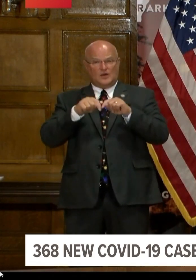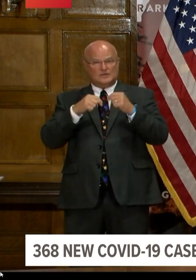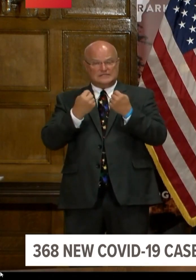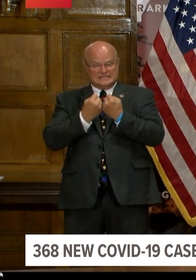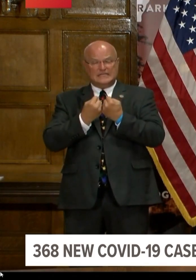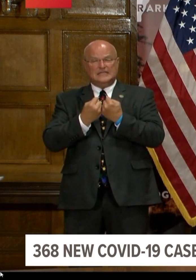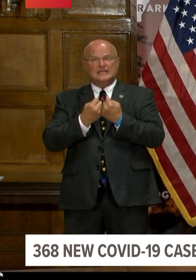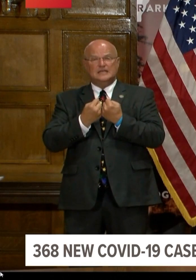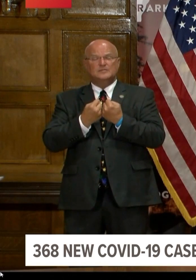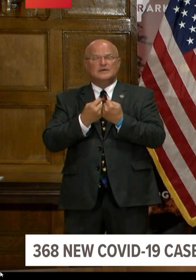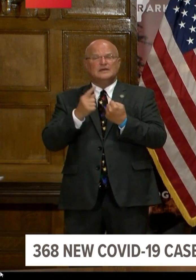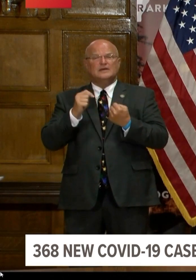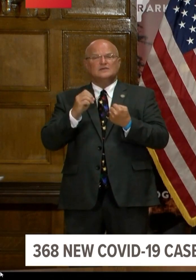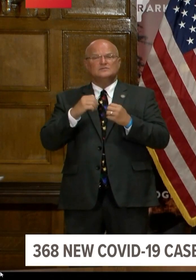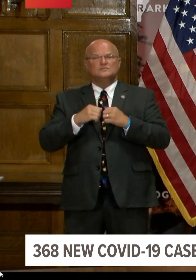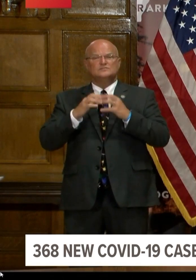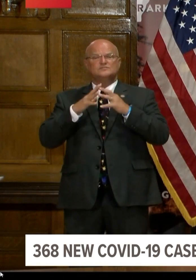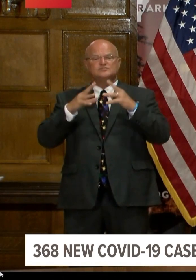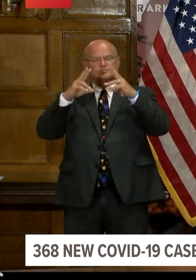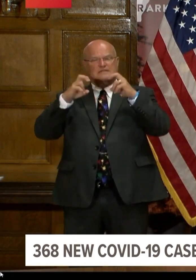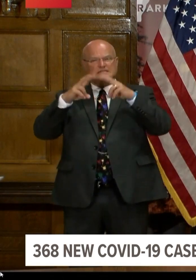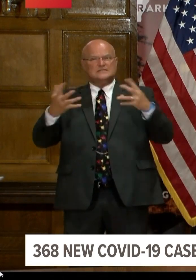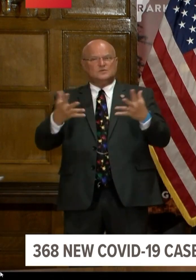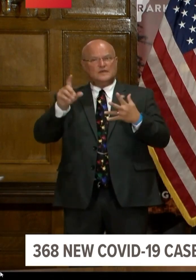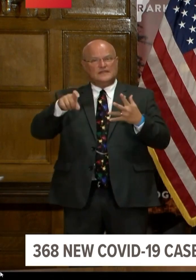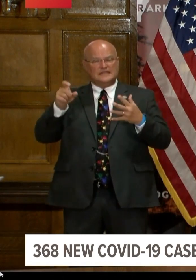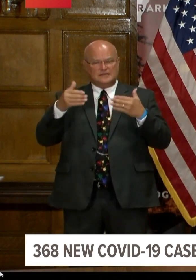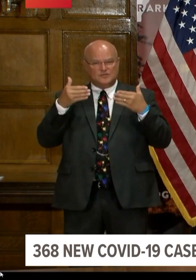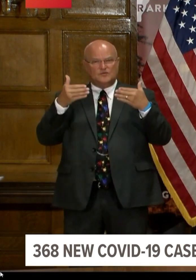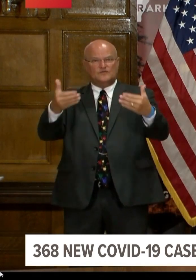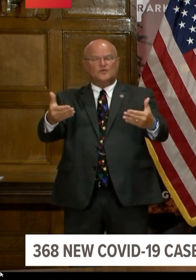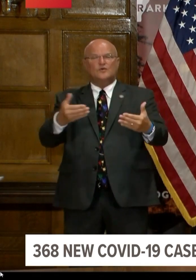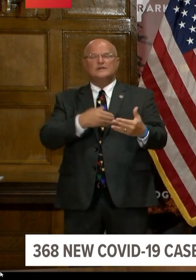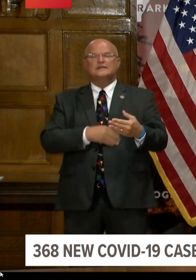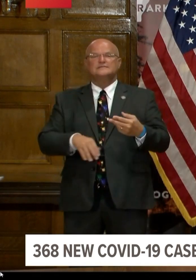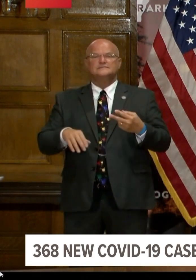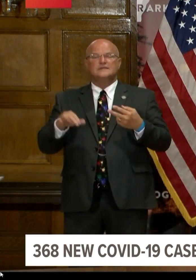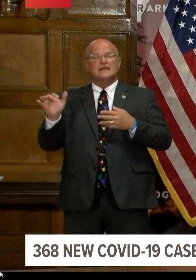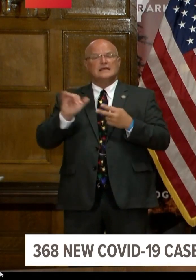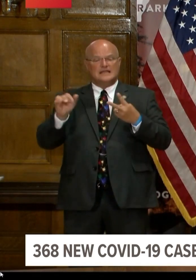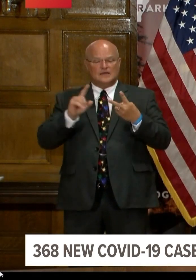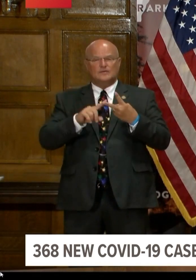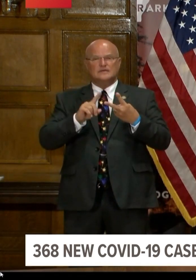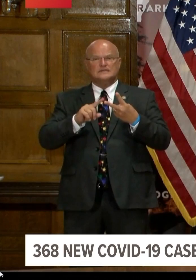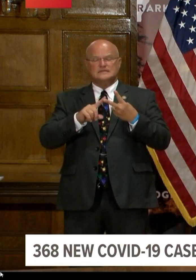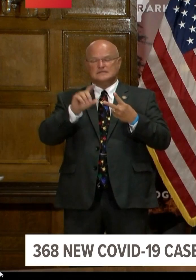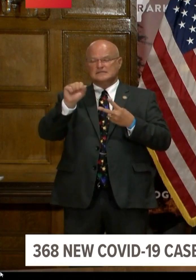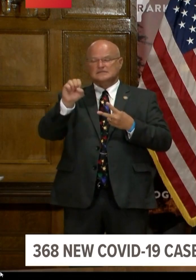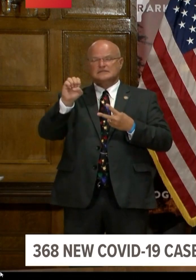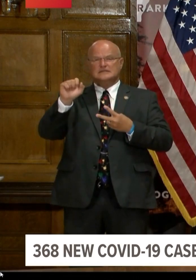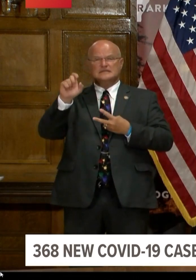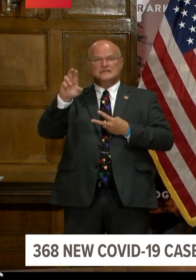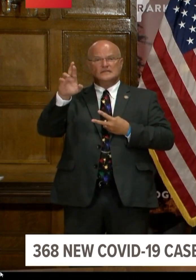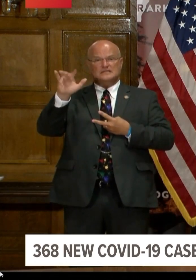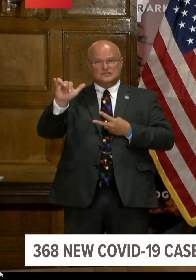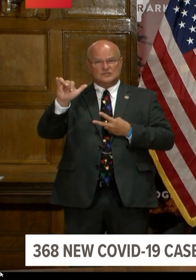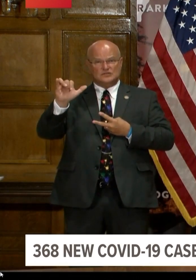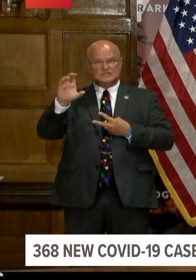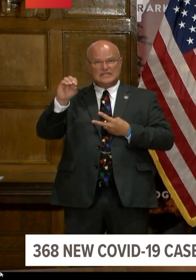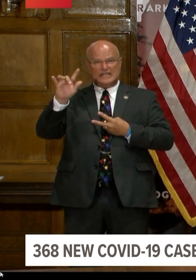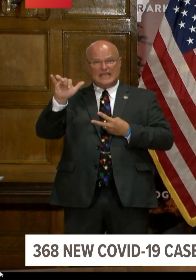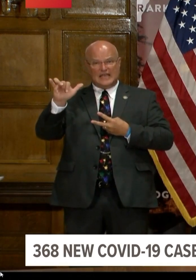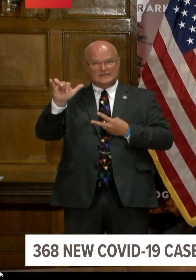division to assess what they need to do moving forward. Likewise, Searcy County School District, Marshall High